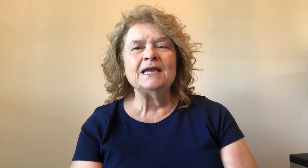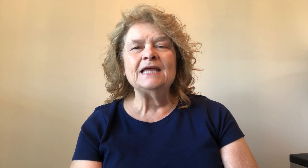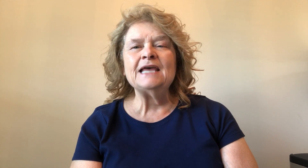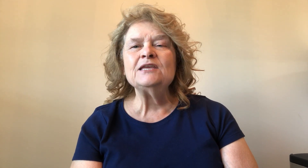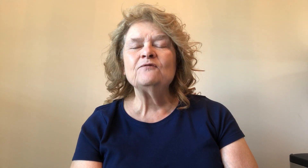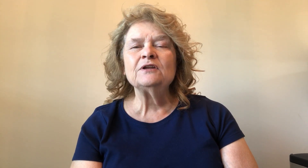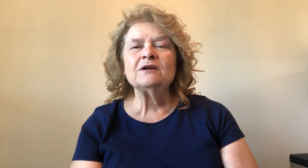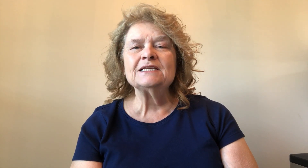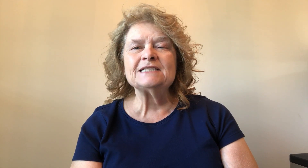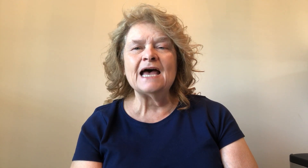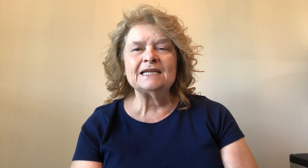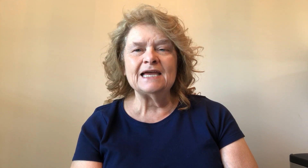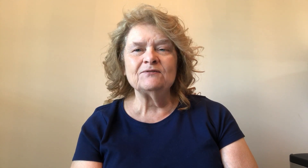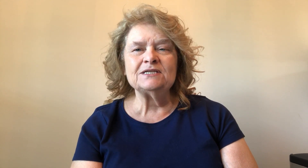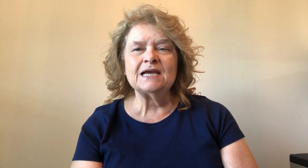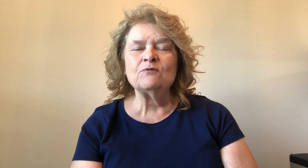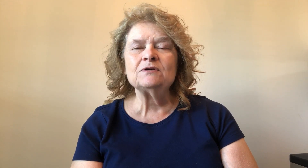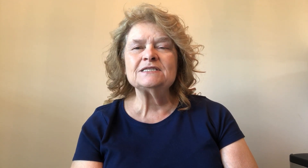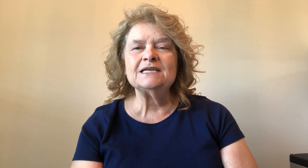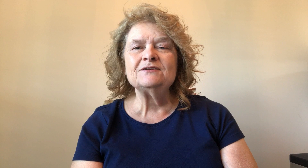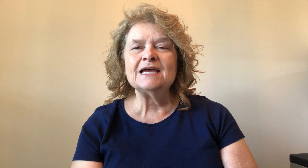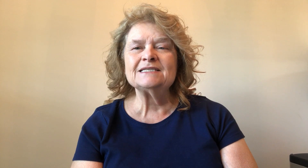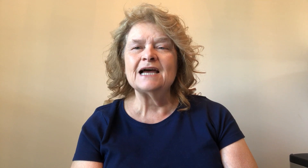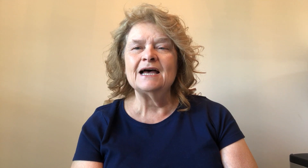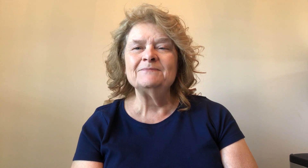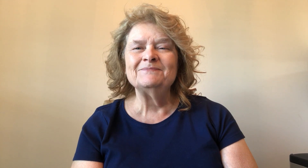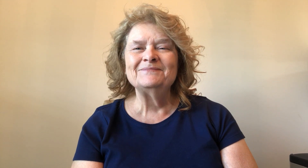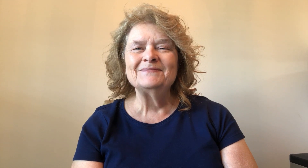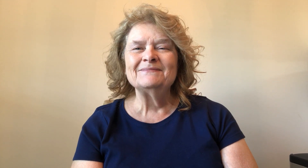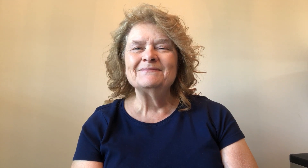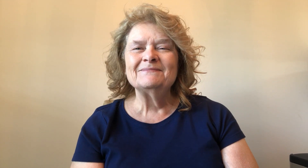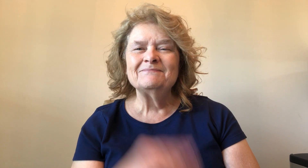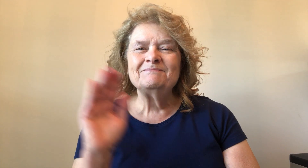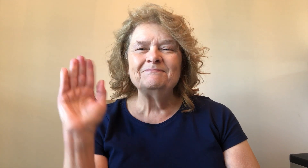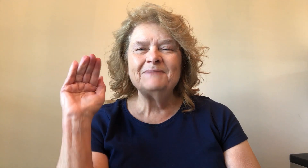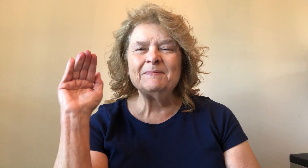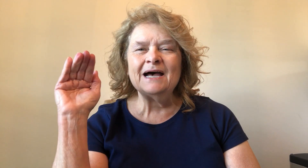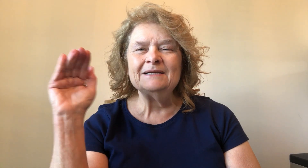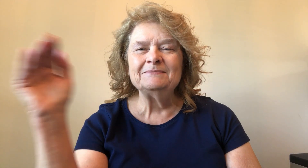Thank you for learning sign language, and we'll see you next time. Bye-bye.